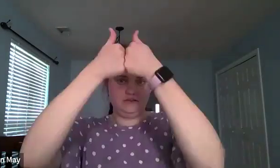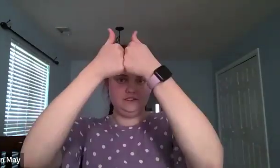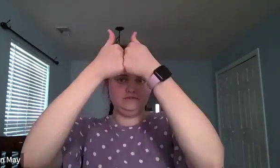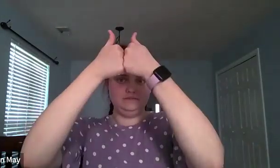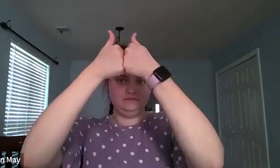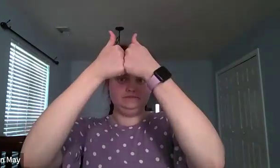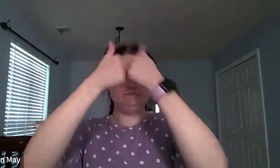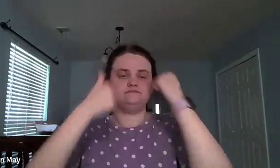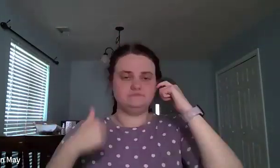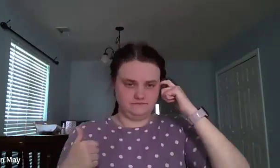Mm-hmm.